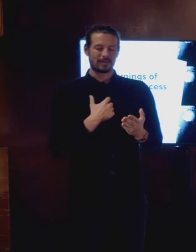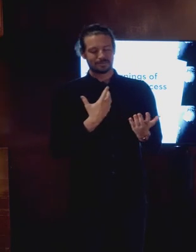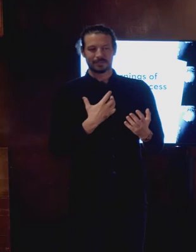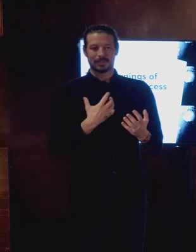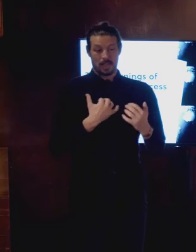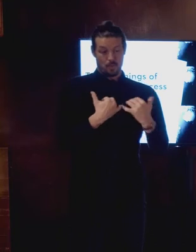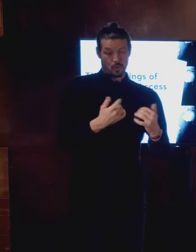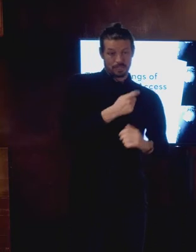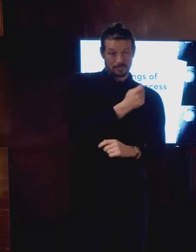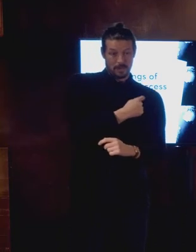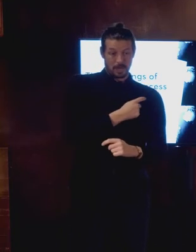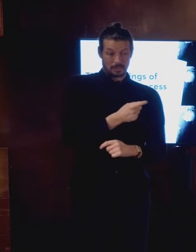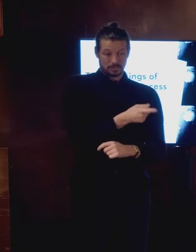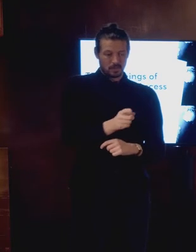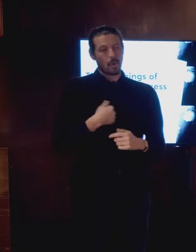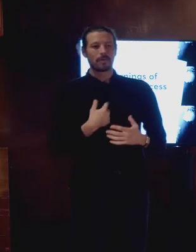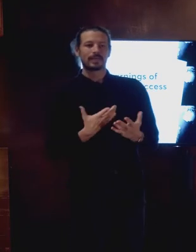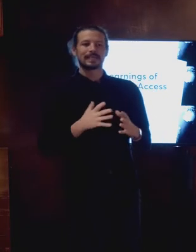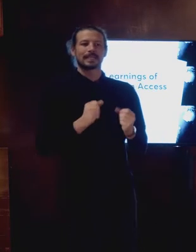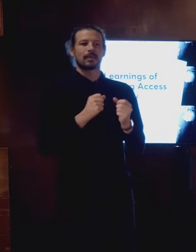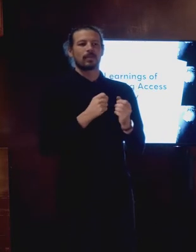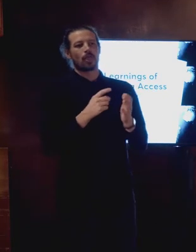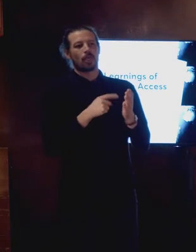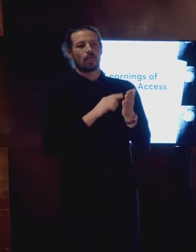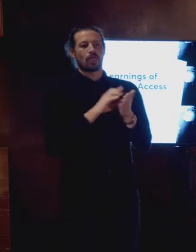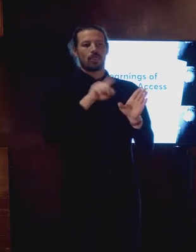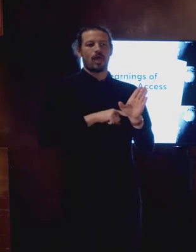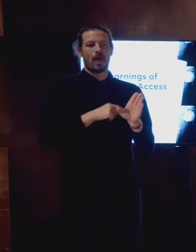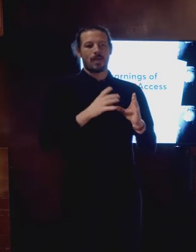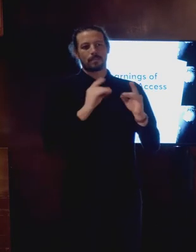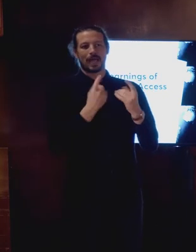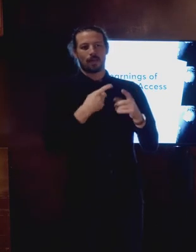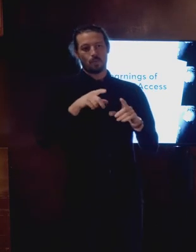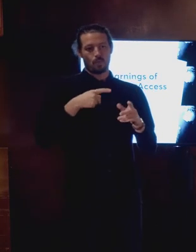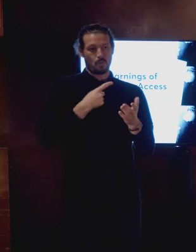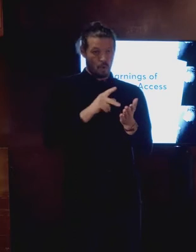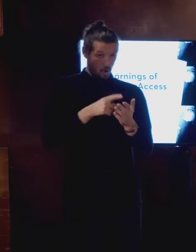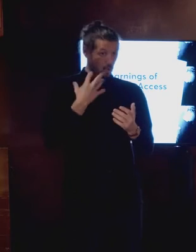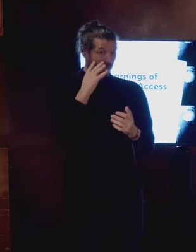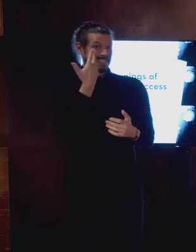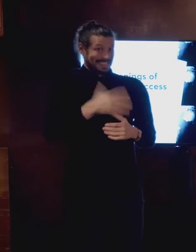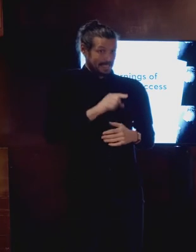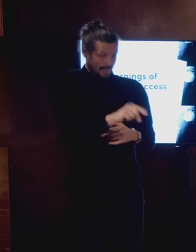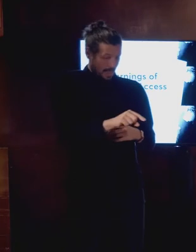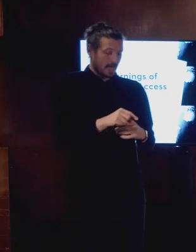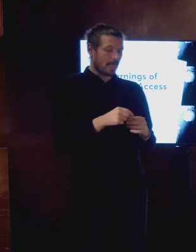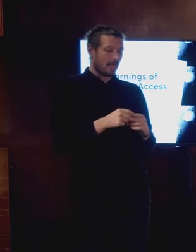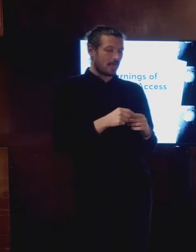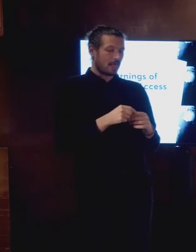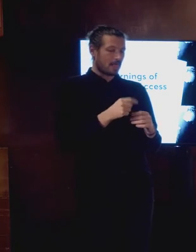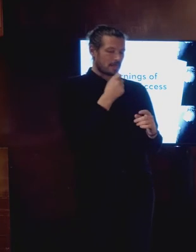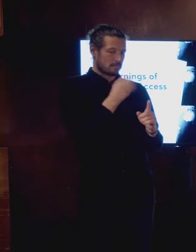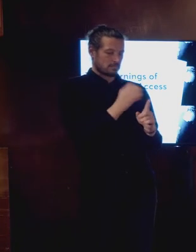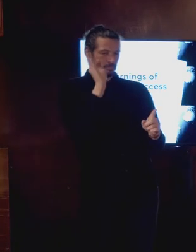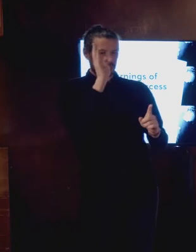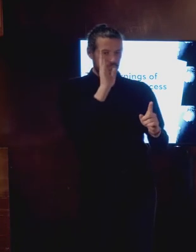Take Up Thy Bed and Walk, because I'm quite well known as a cabaret light entertainment type person. So when I did something a bit more